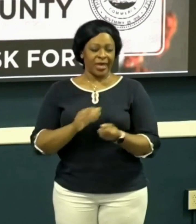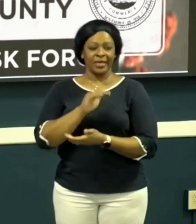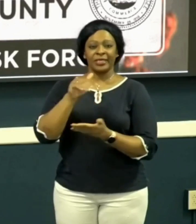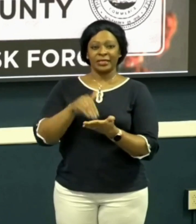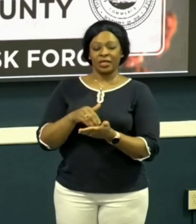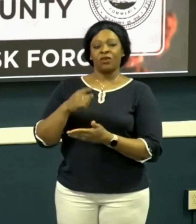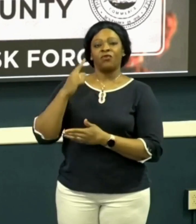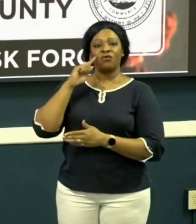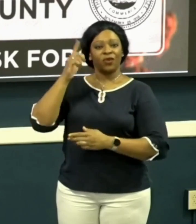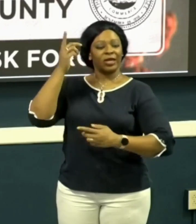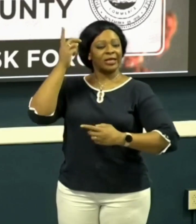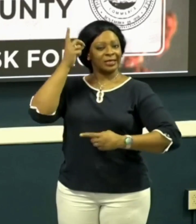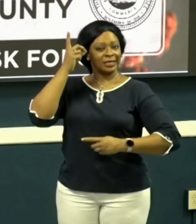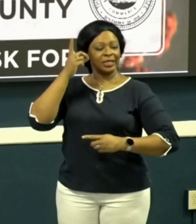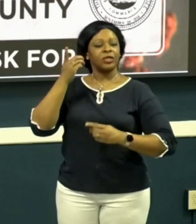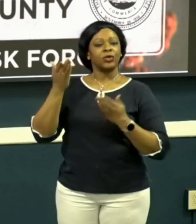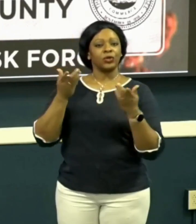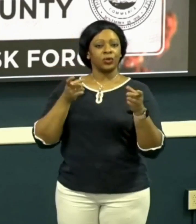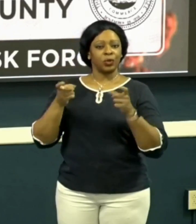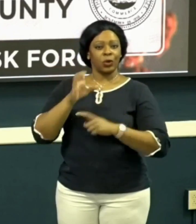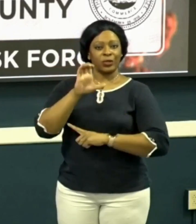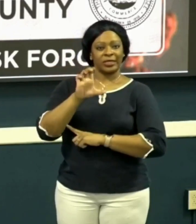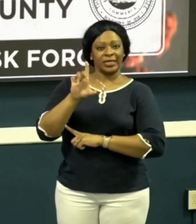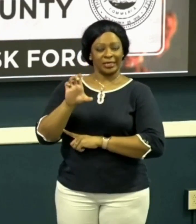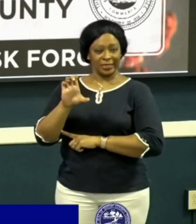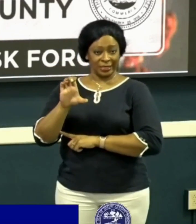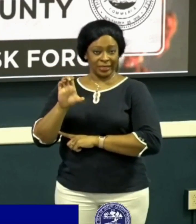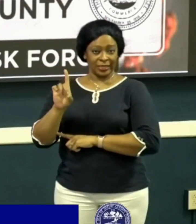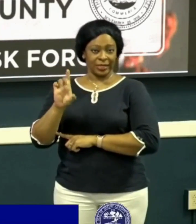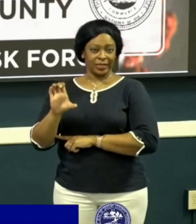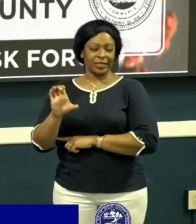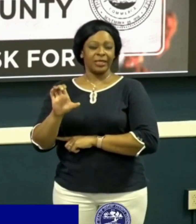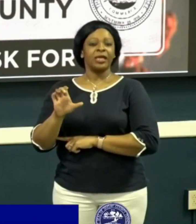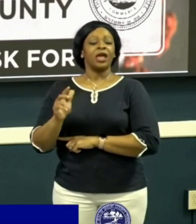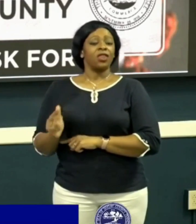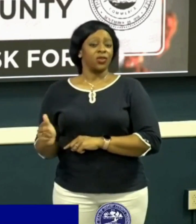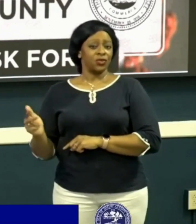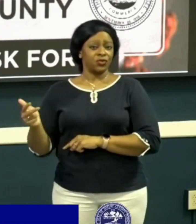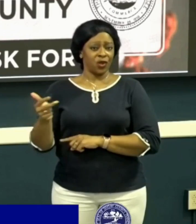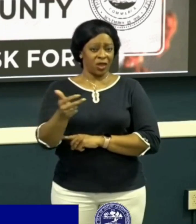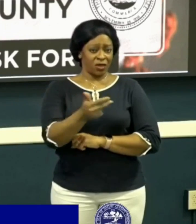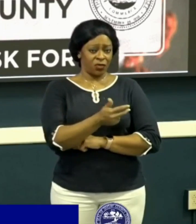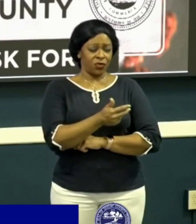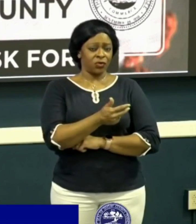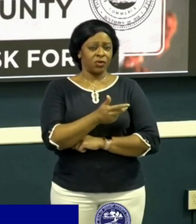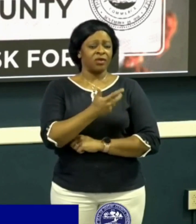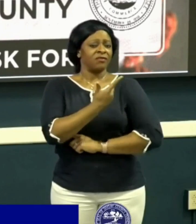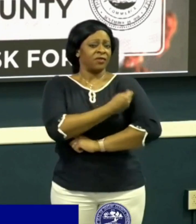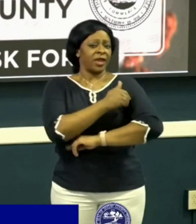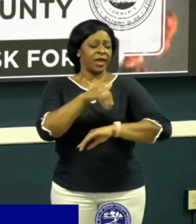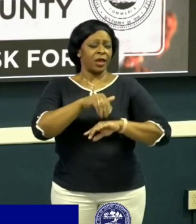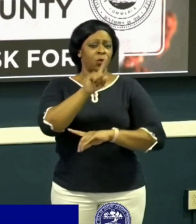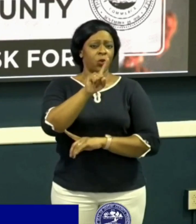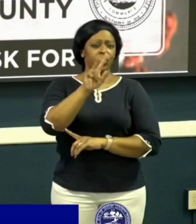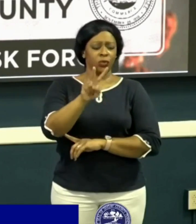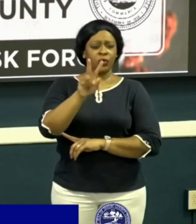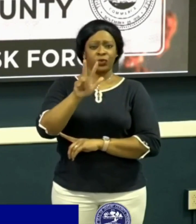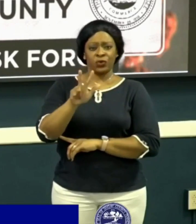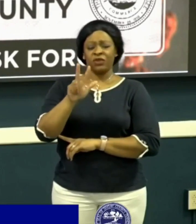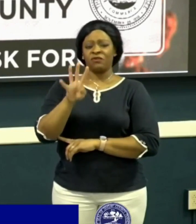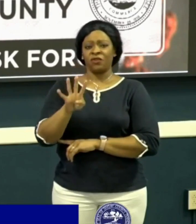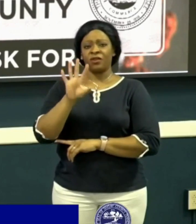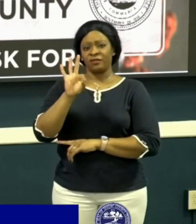for Disease Control and Prevention. The drive-through COVID-19 vaccination site at 1234